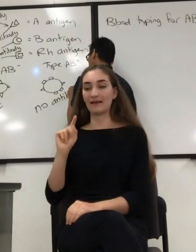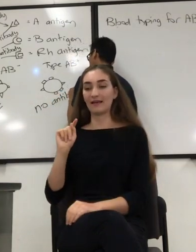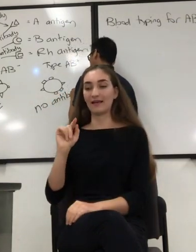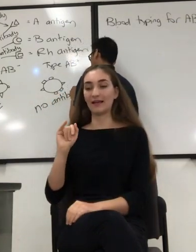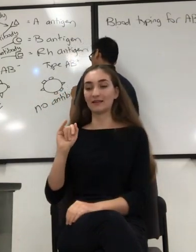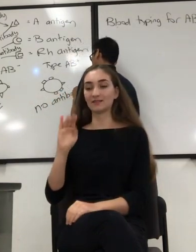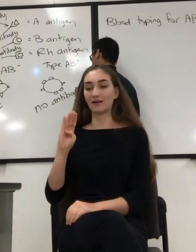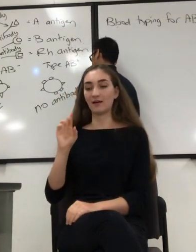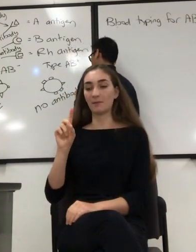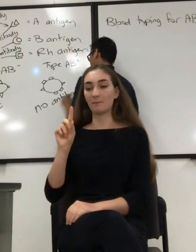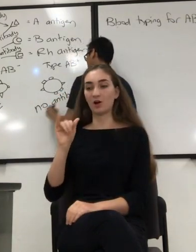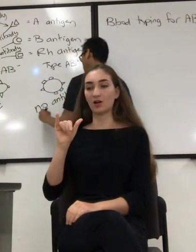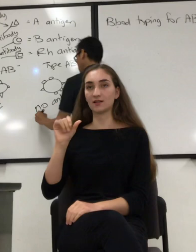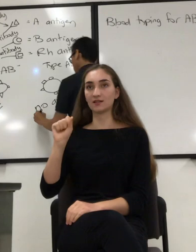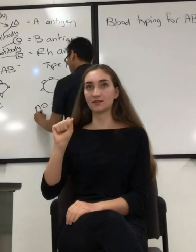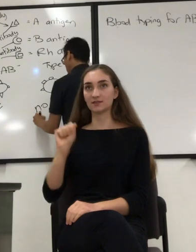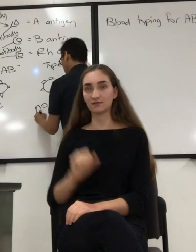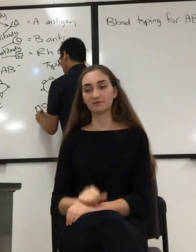antibodies